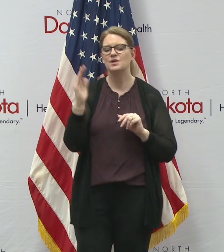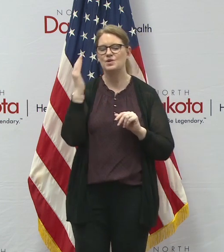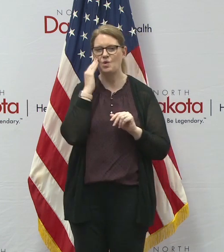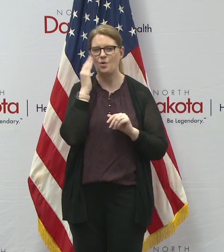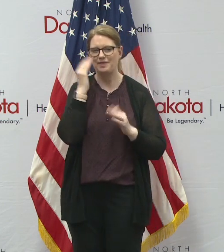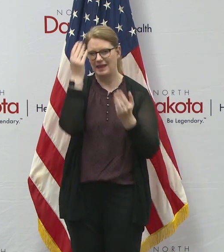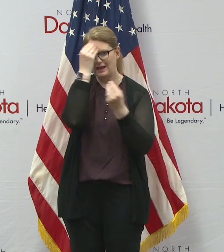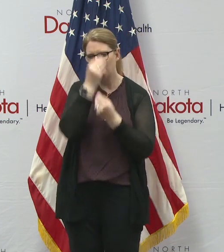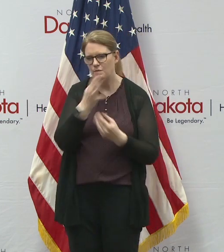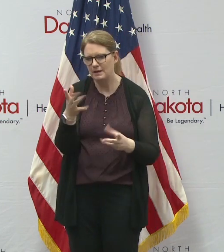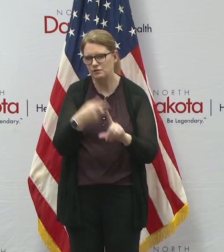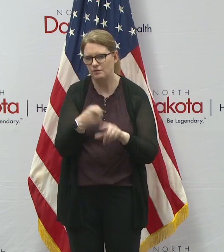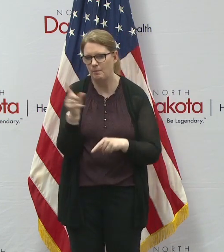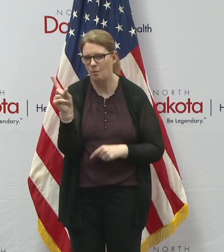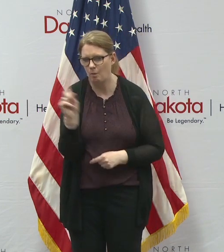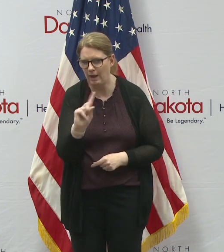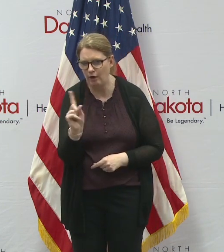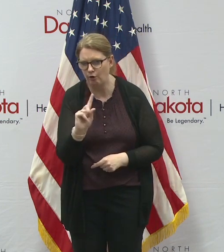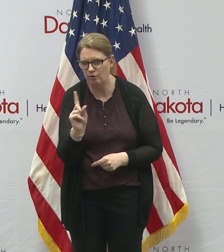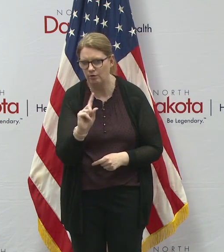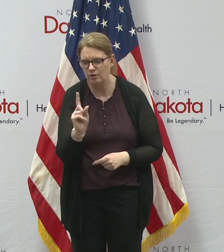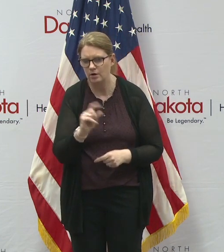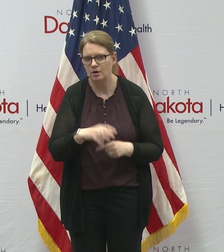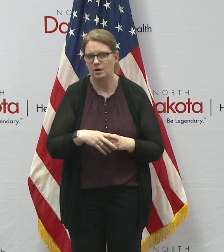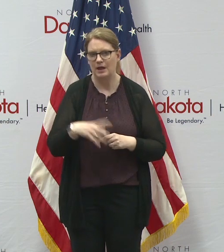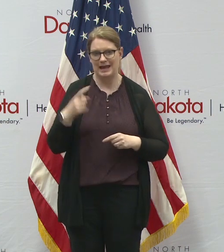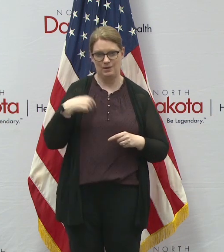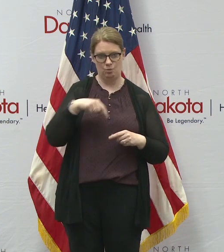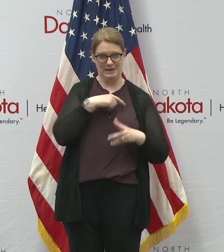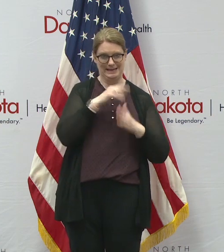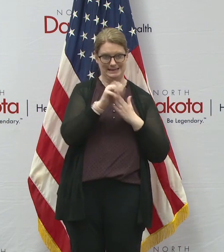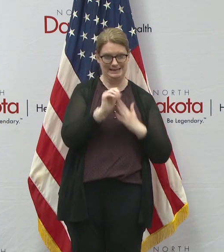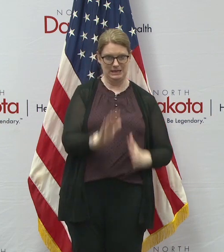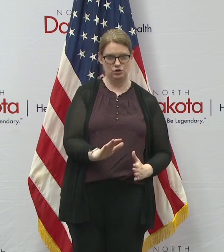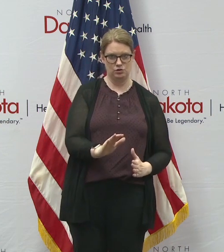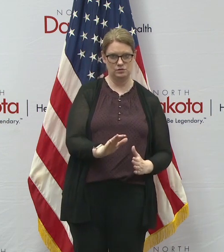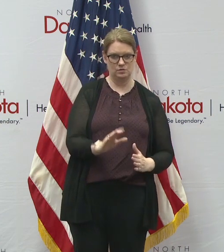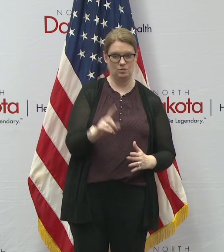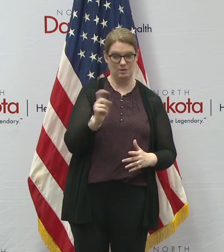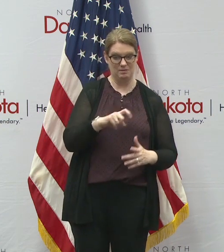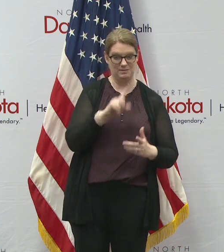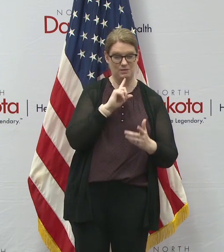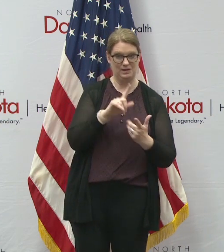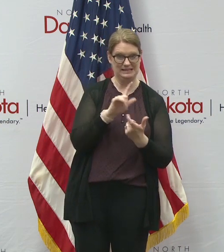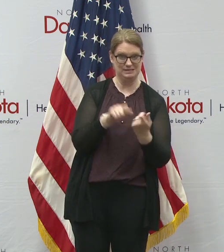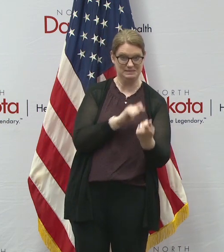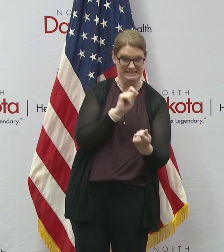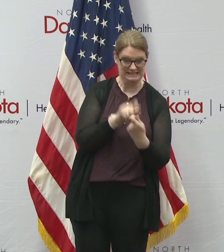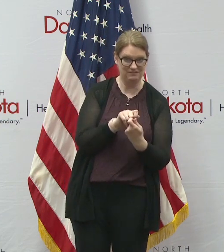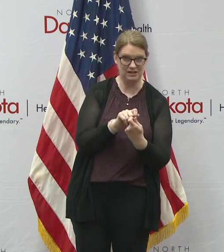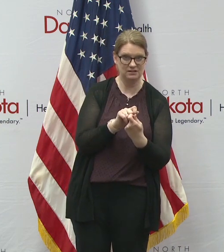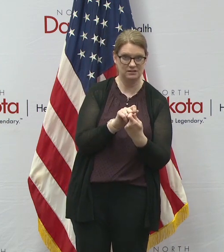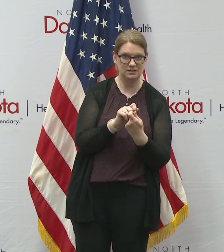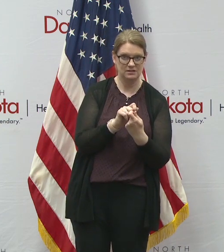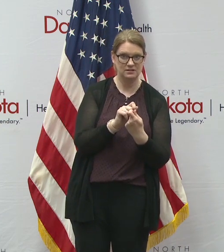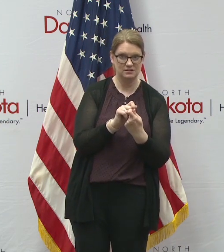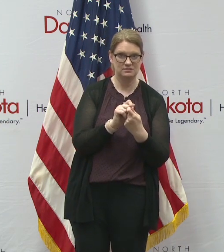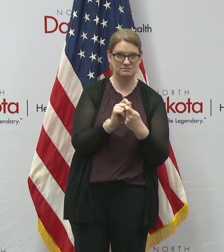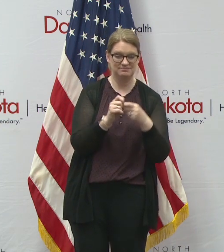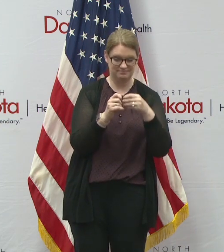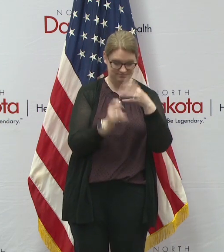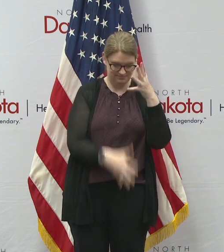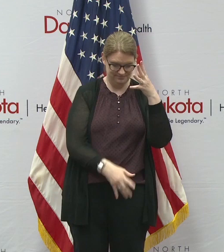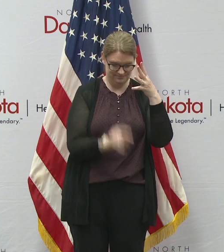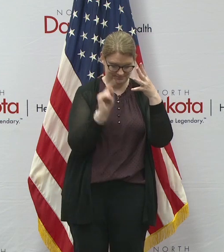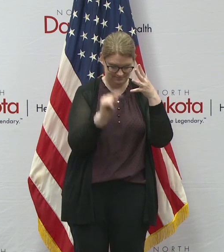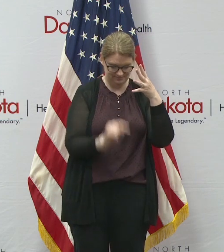also, we learn as leaders to make sure we're precise about the guidance we're giving, so we don't create undue excitement